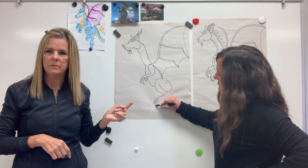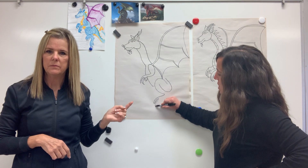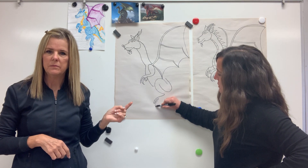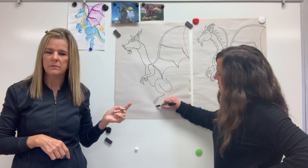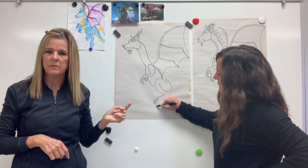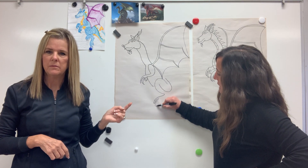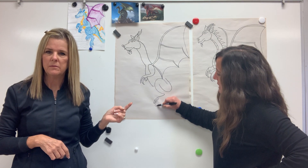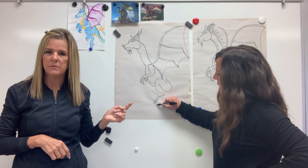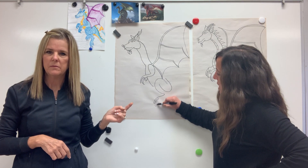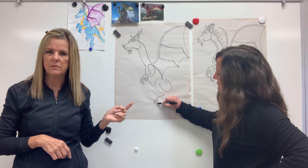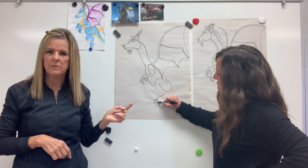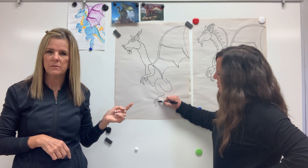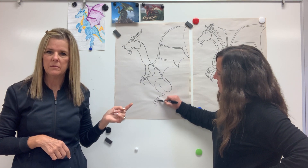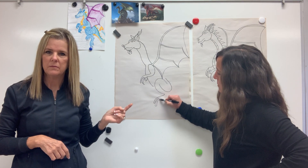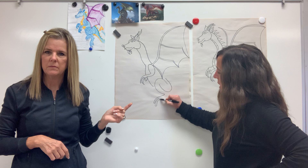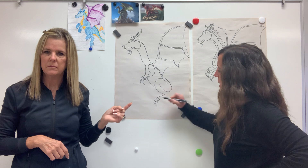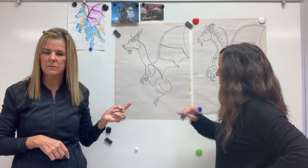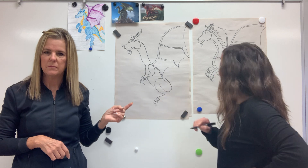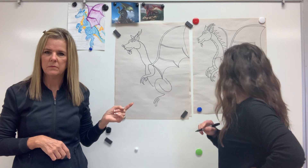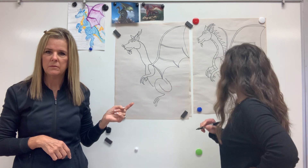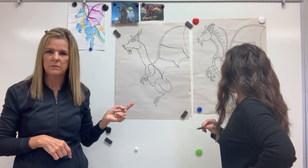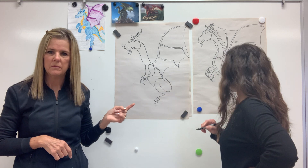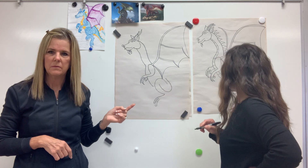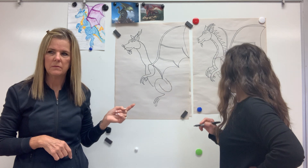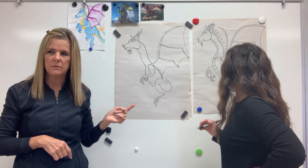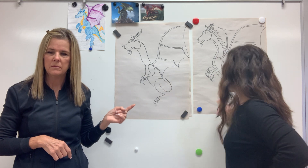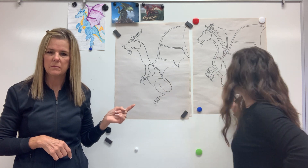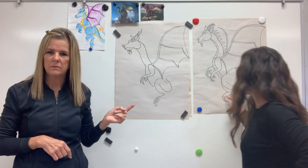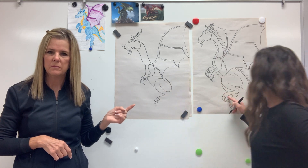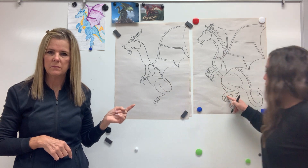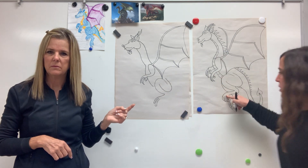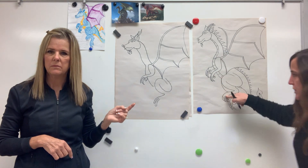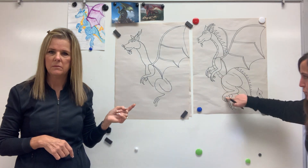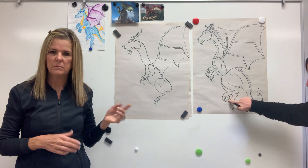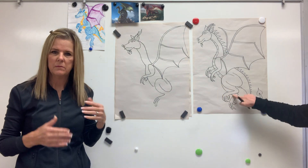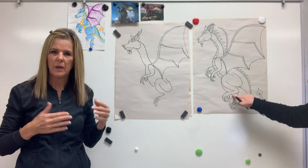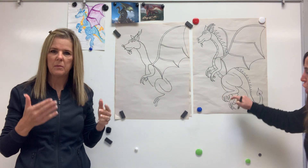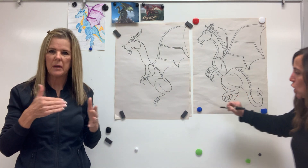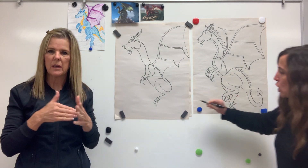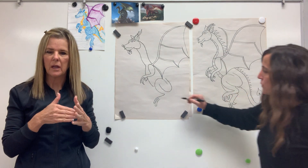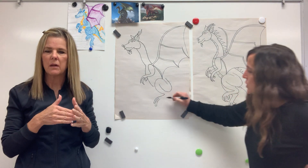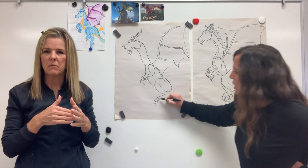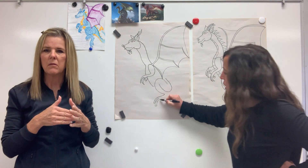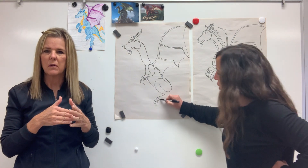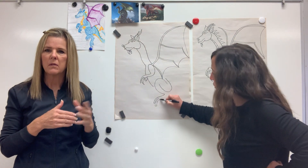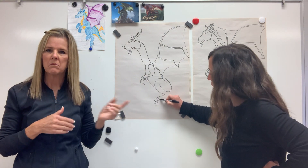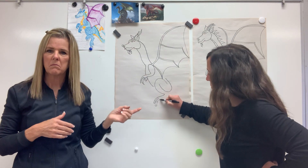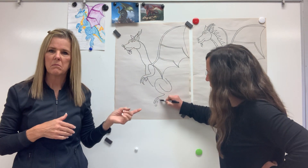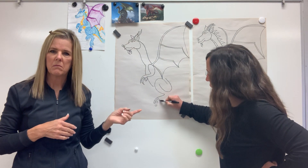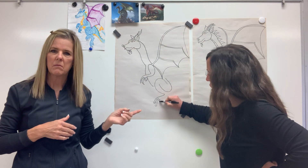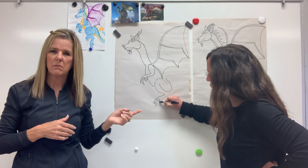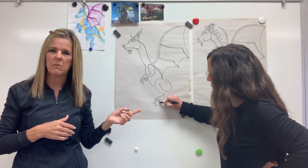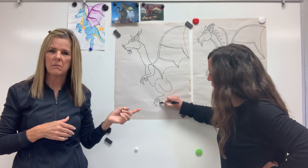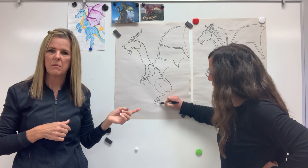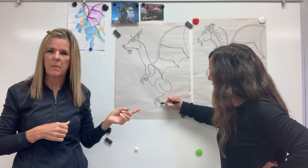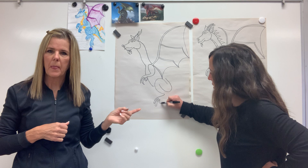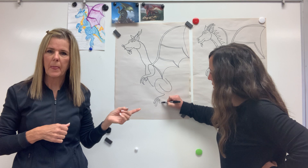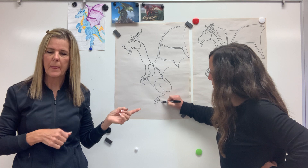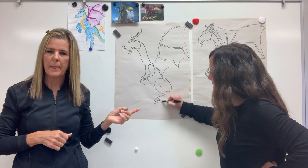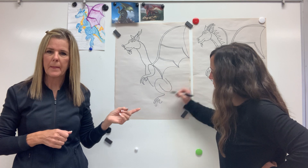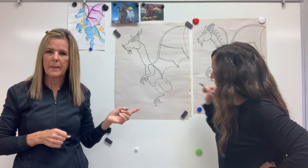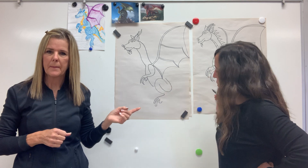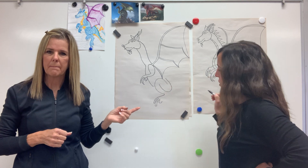Another toe, skinny down, back up, don't touch. Maybe again, if you want this one more curved, you kind of make a curve